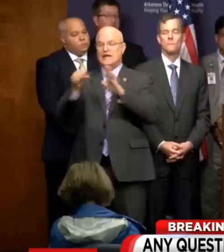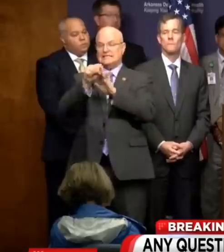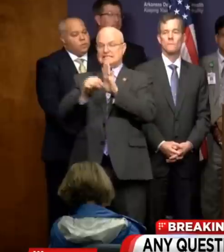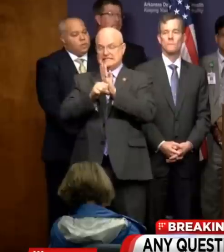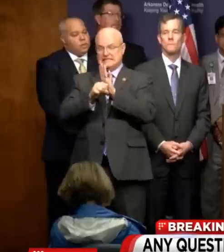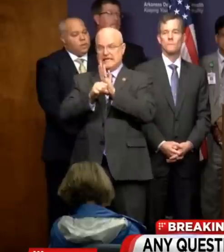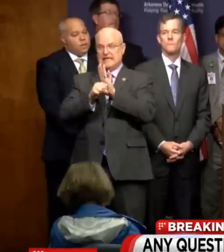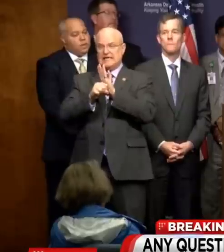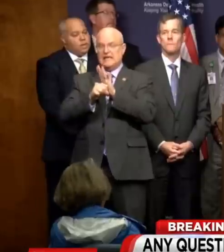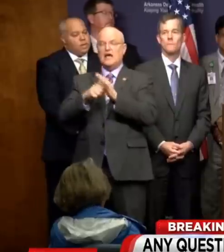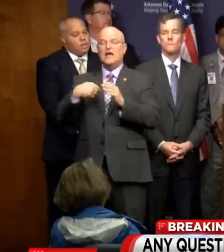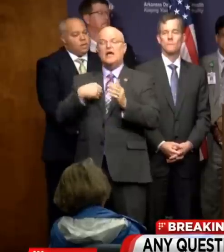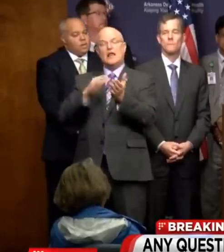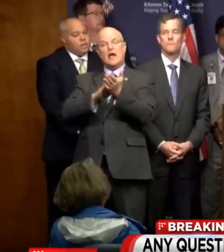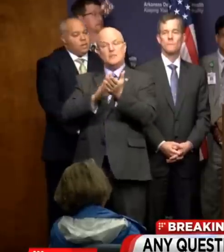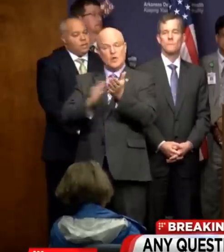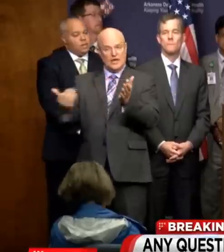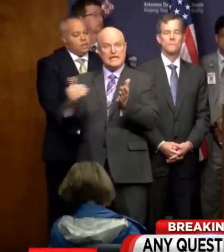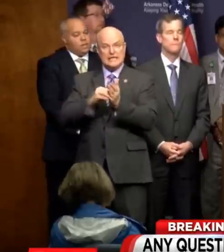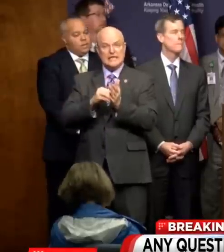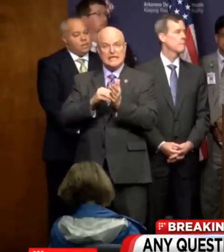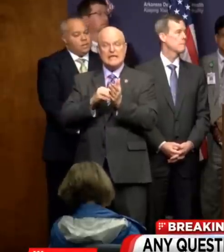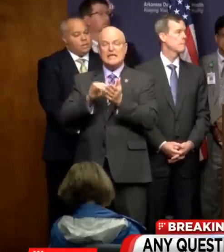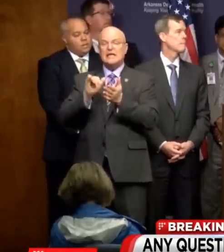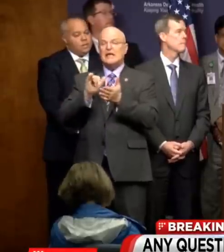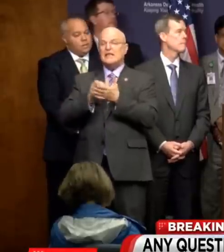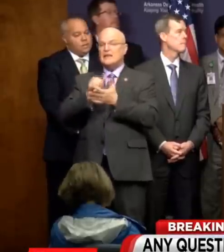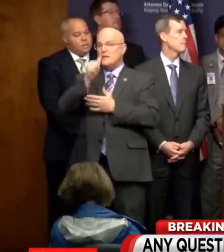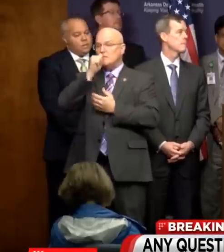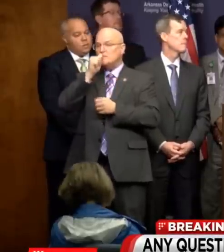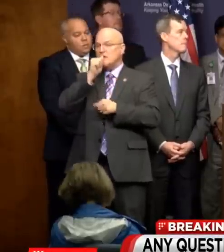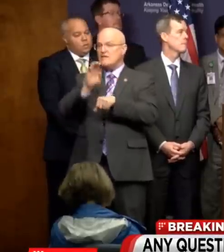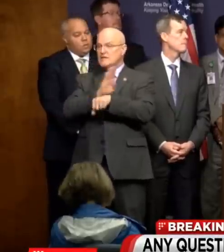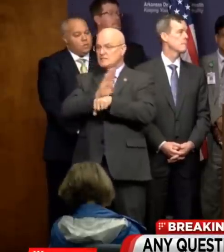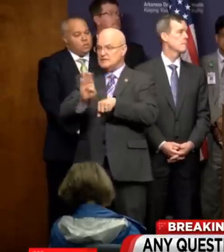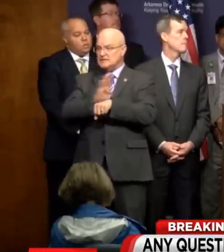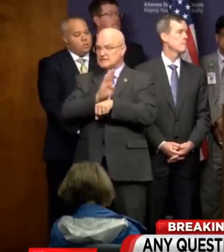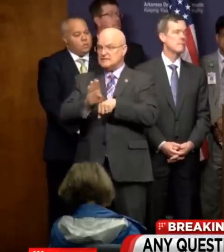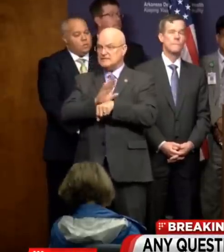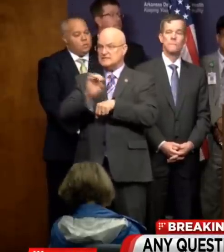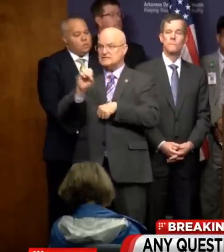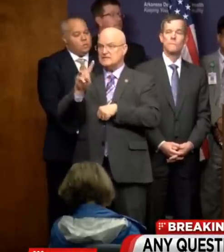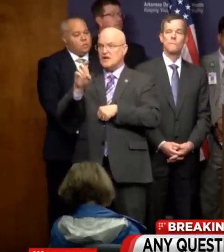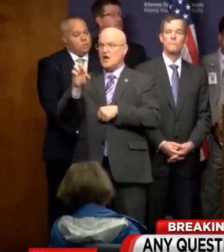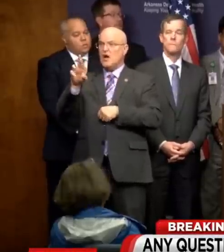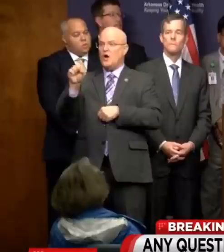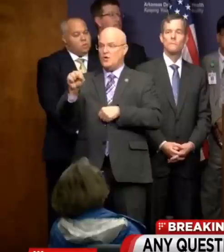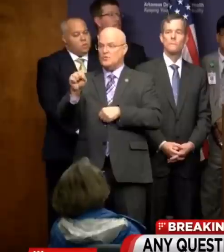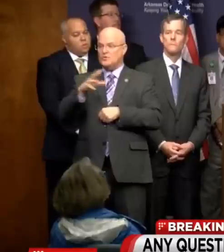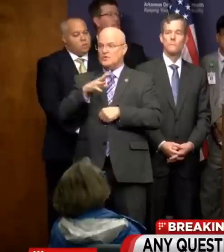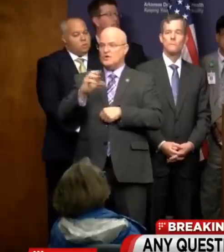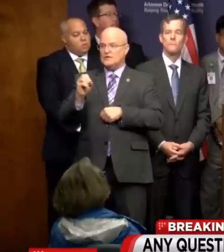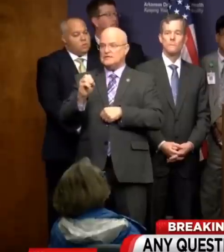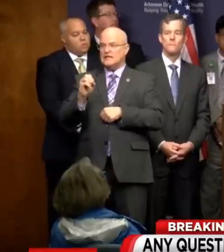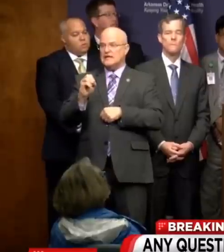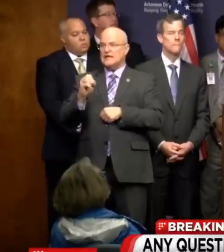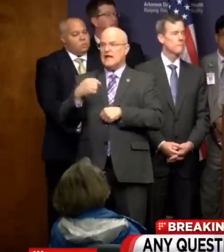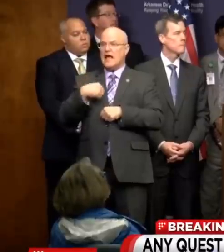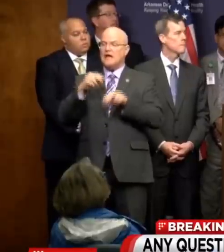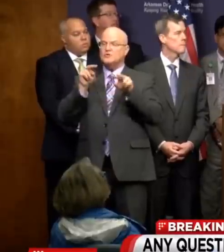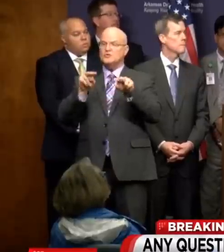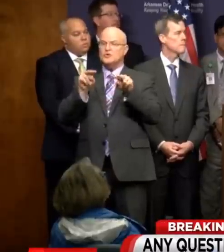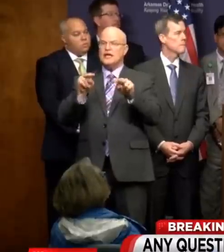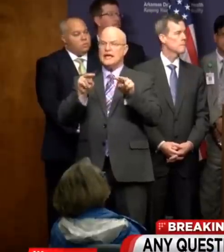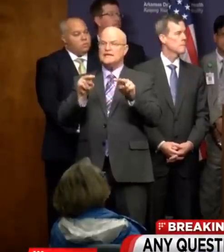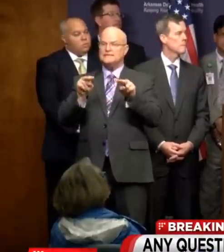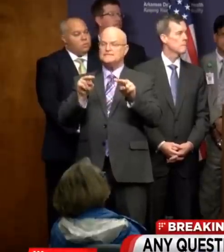state. And I do applaud, again, the private sector, the business owners. But whenever I look at